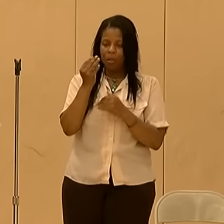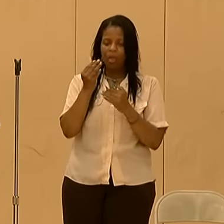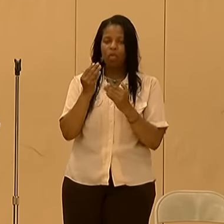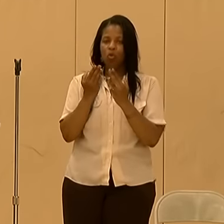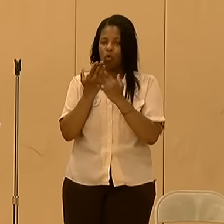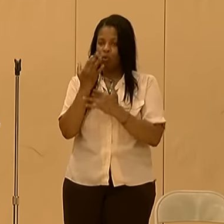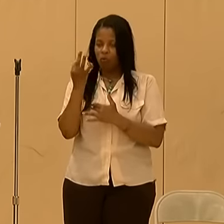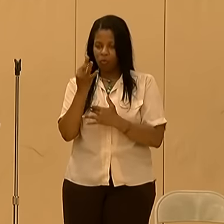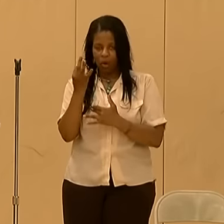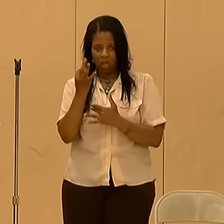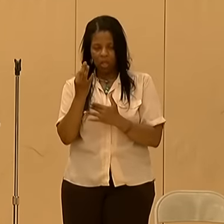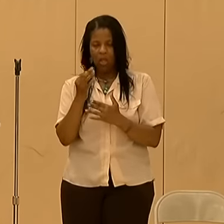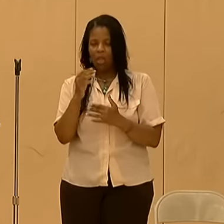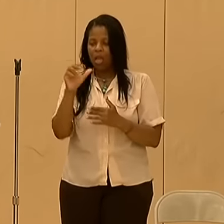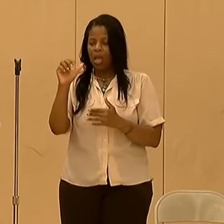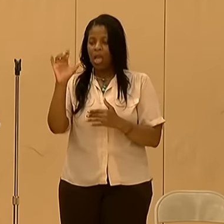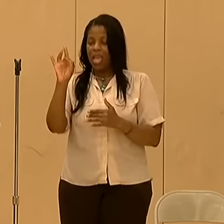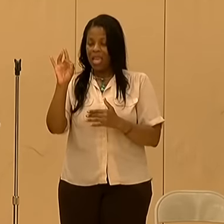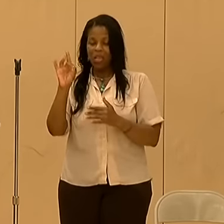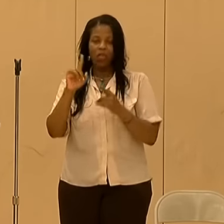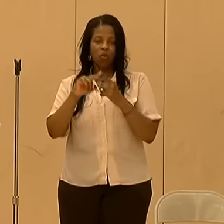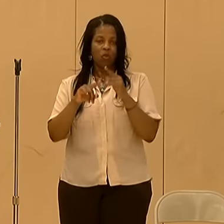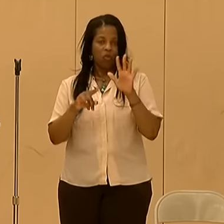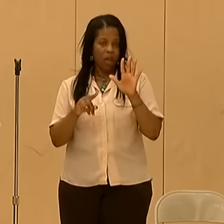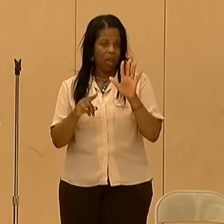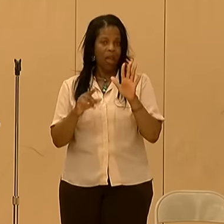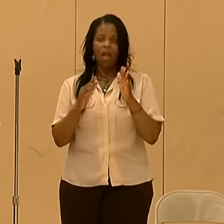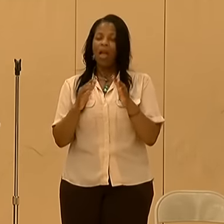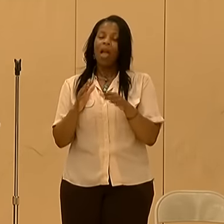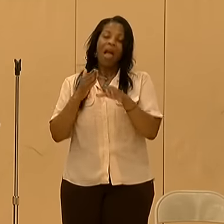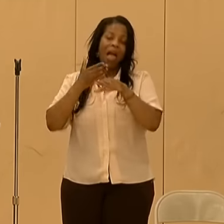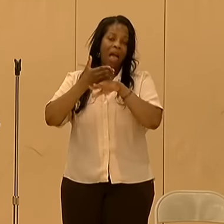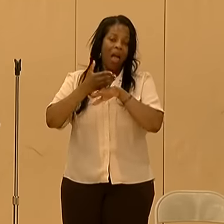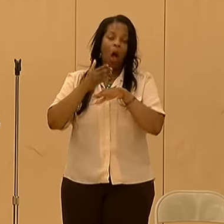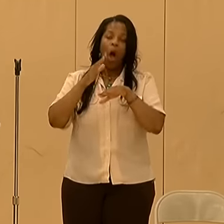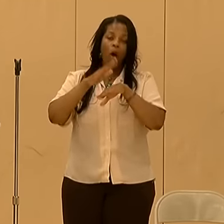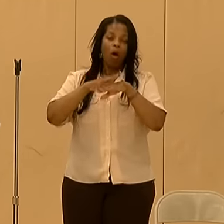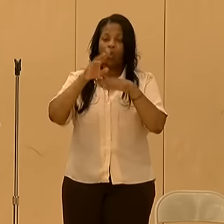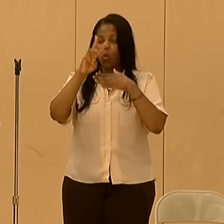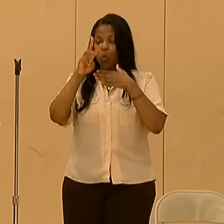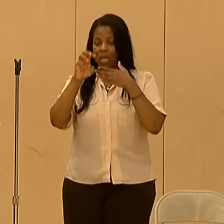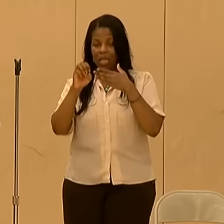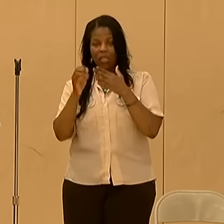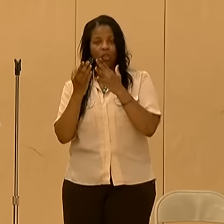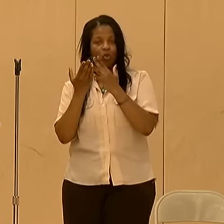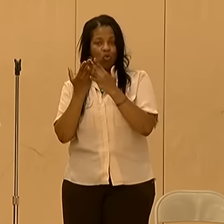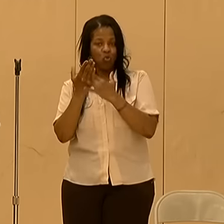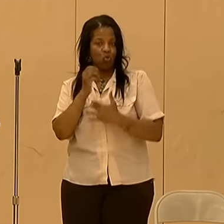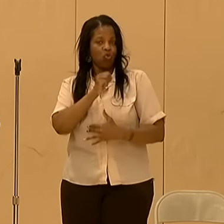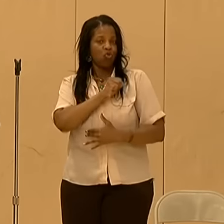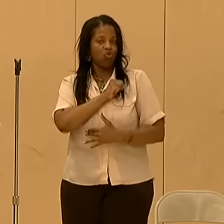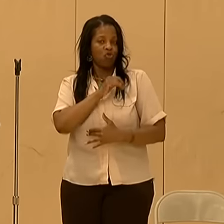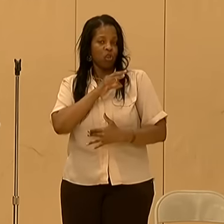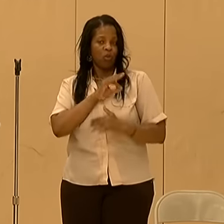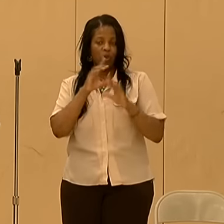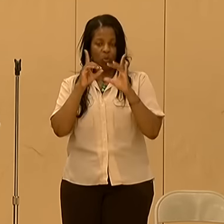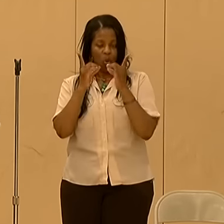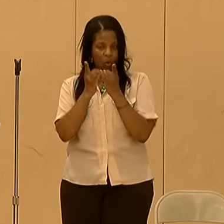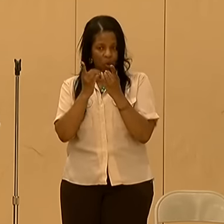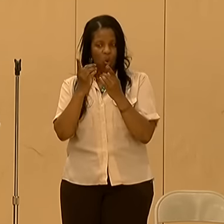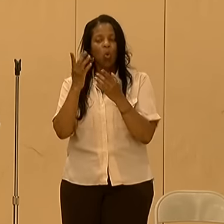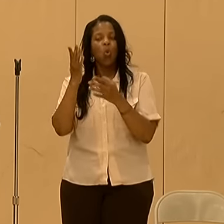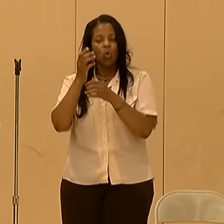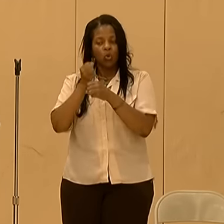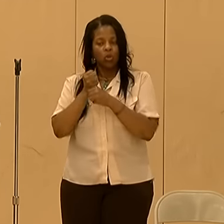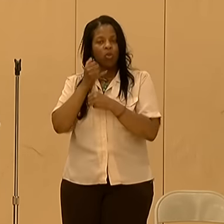5 p.m. Outside of those hours, all calls for animal services go through the Sheriff's Department. Those calls will come to us. Our officers will check on your animals